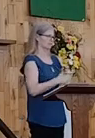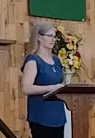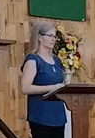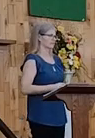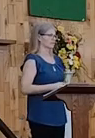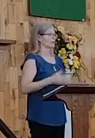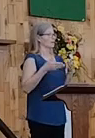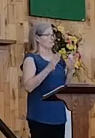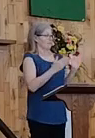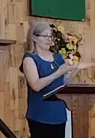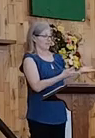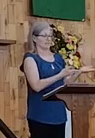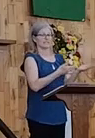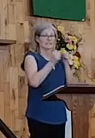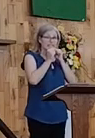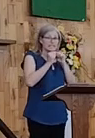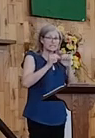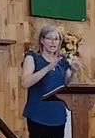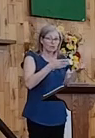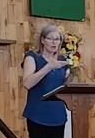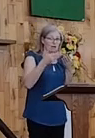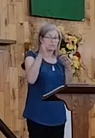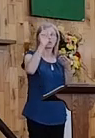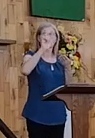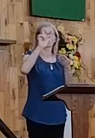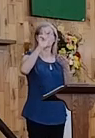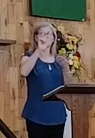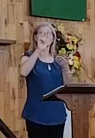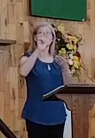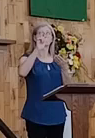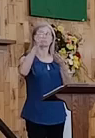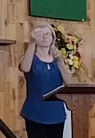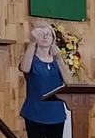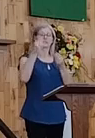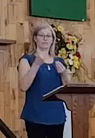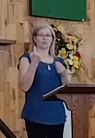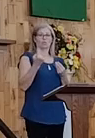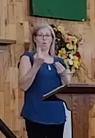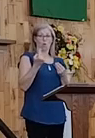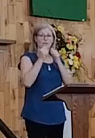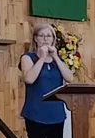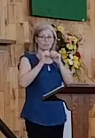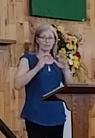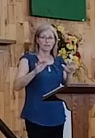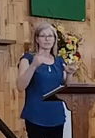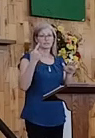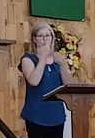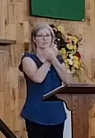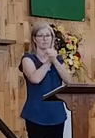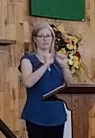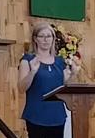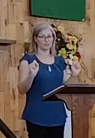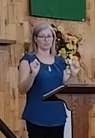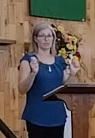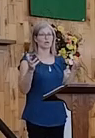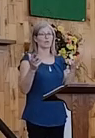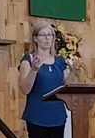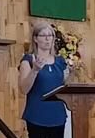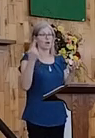May this sacred offering, O Lord, confer on us always the blessing of salvation, that what